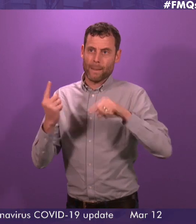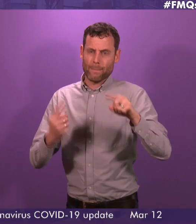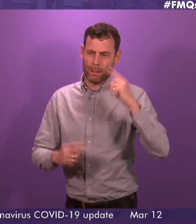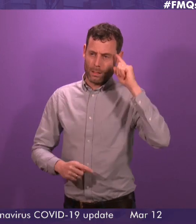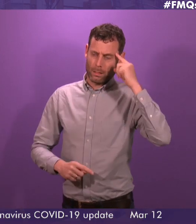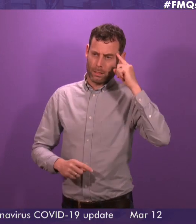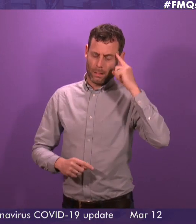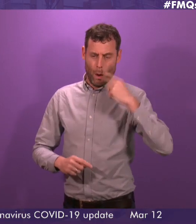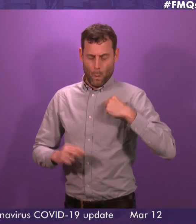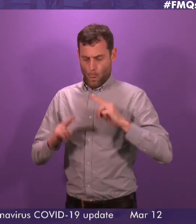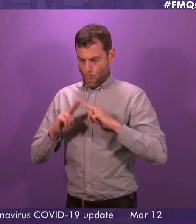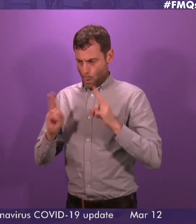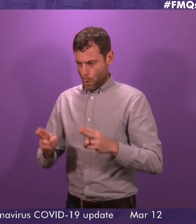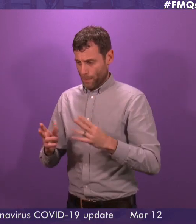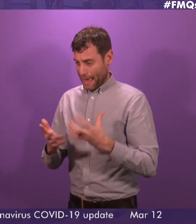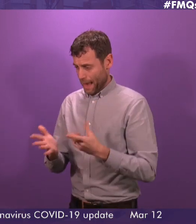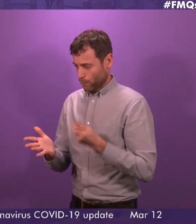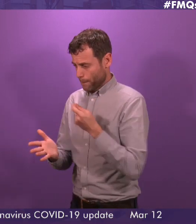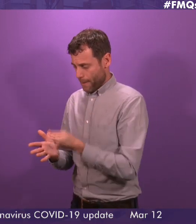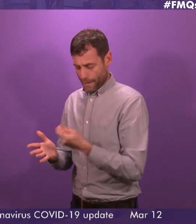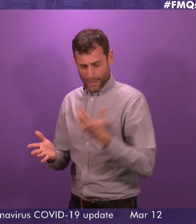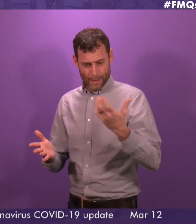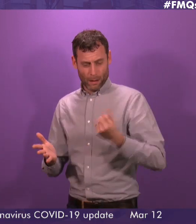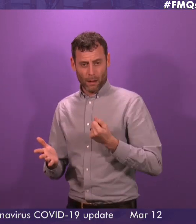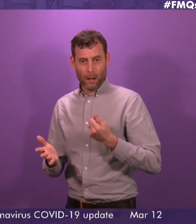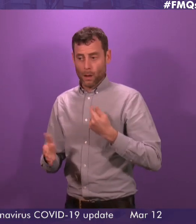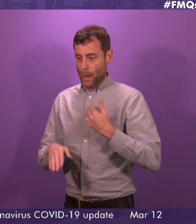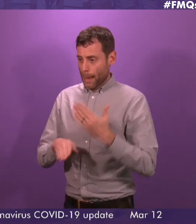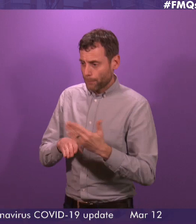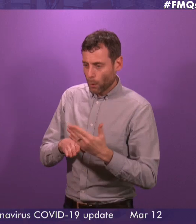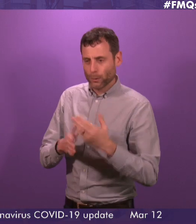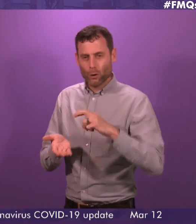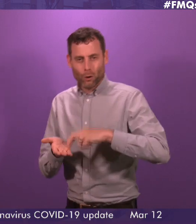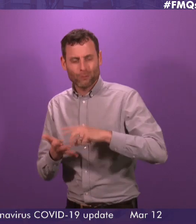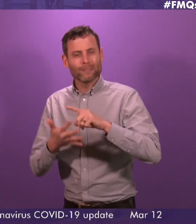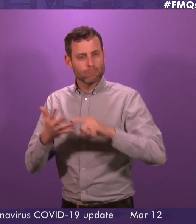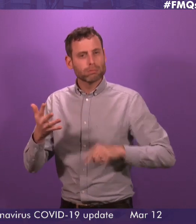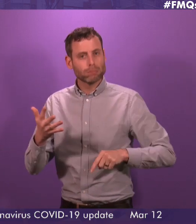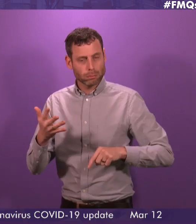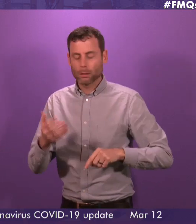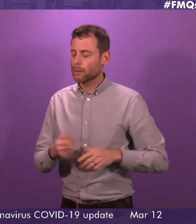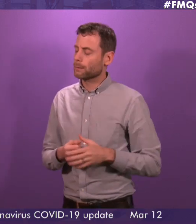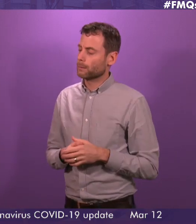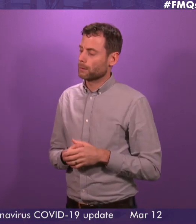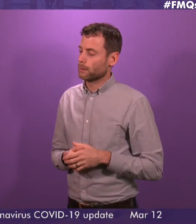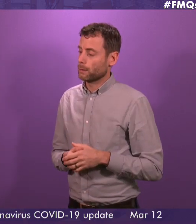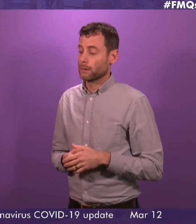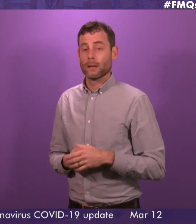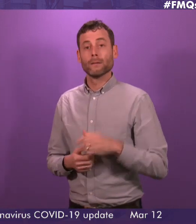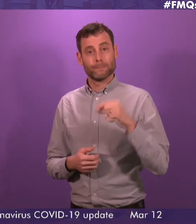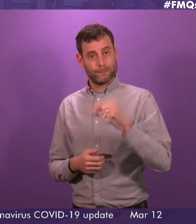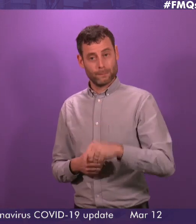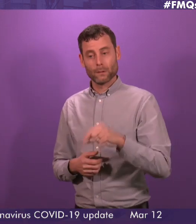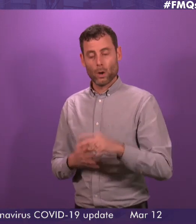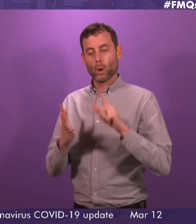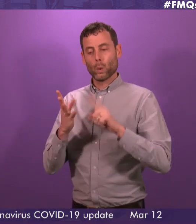on their incomes, the nature of their employment contract and so on. Some of that can be and is being addressed by